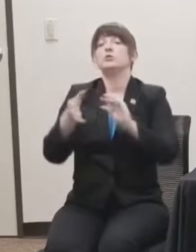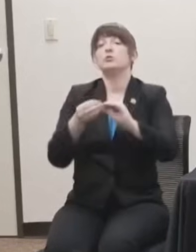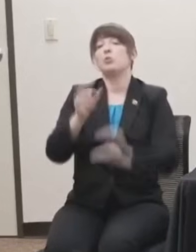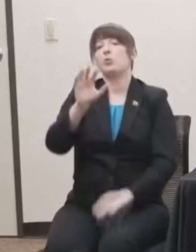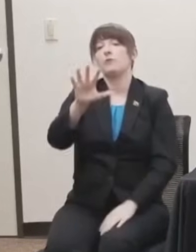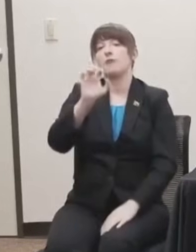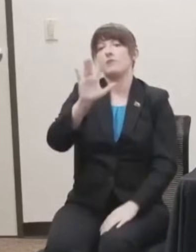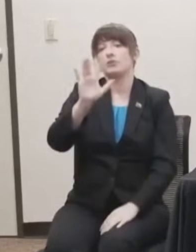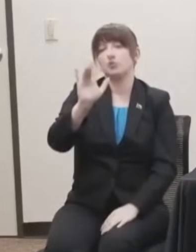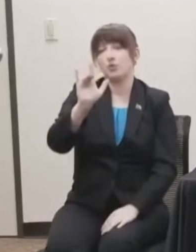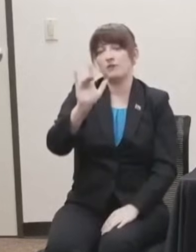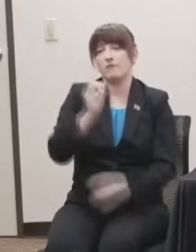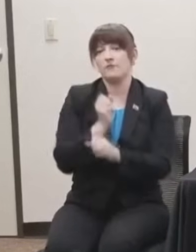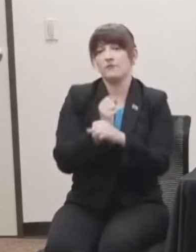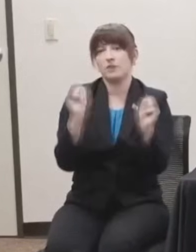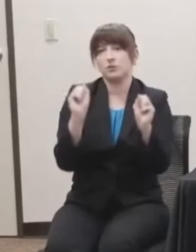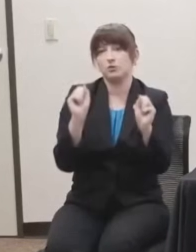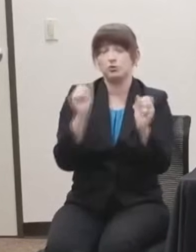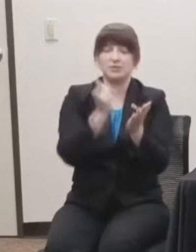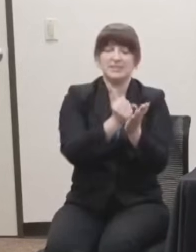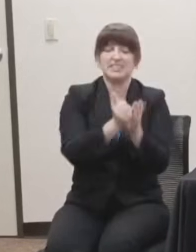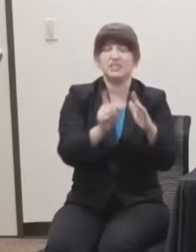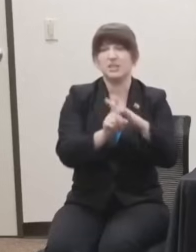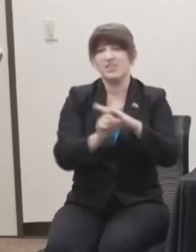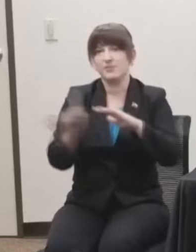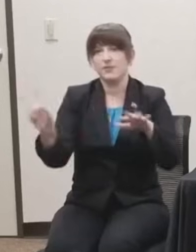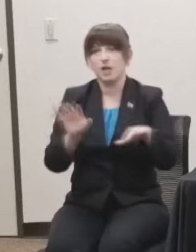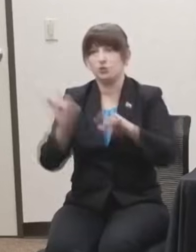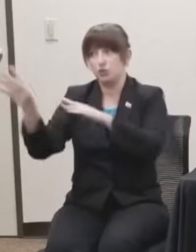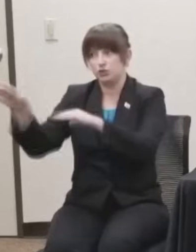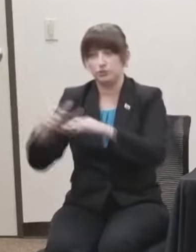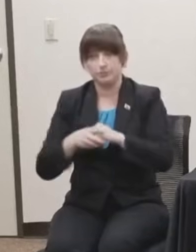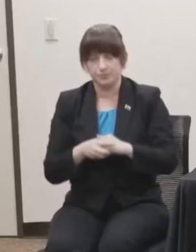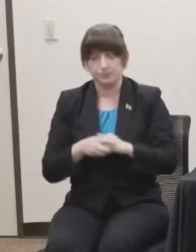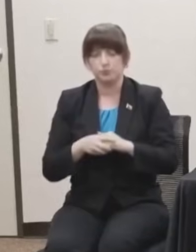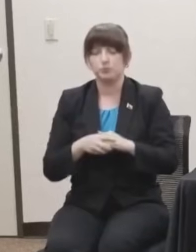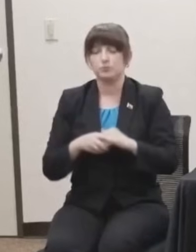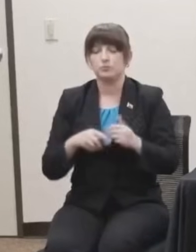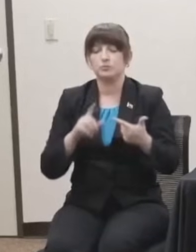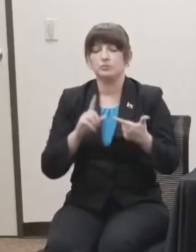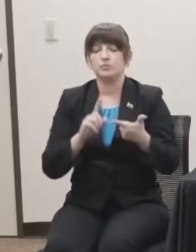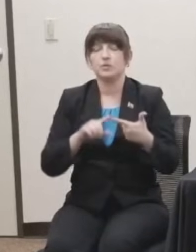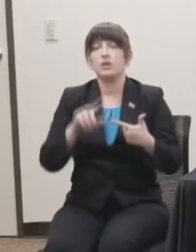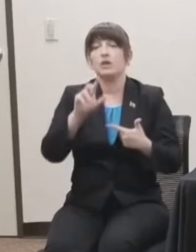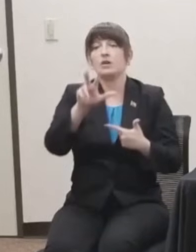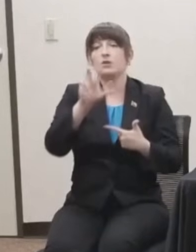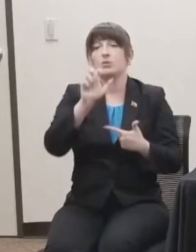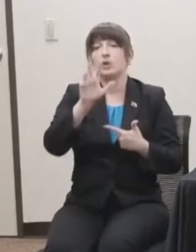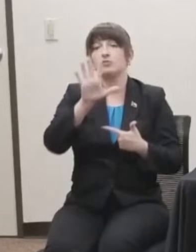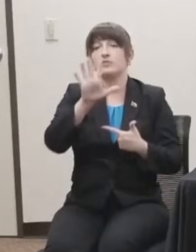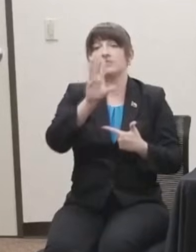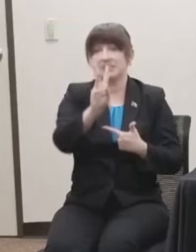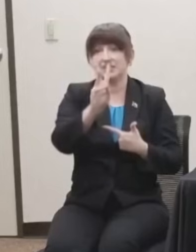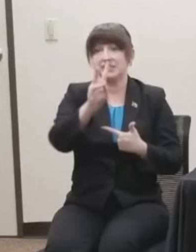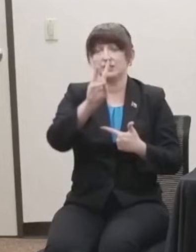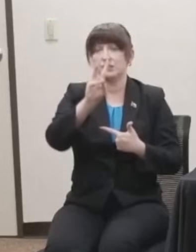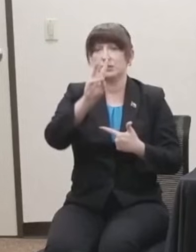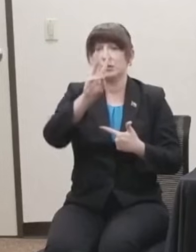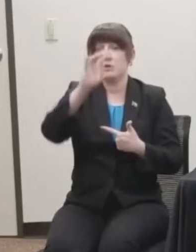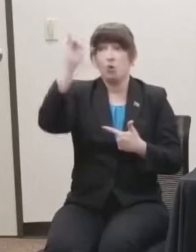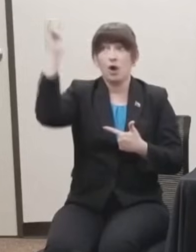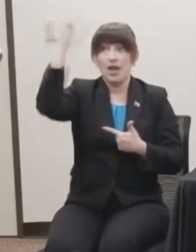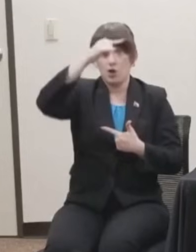rescues or evacuations. 366 have been by air and 159